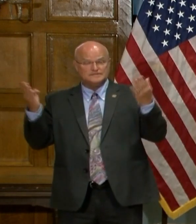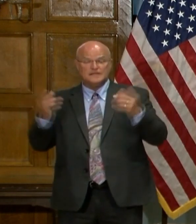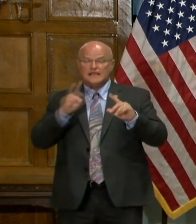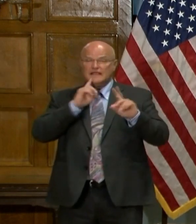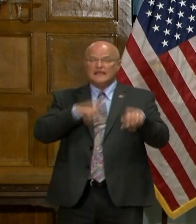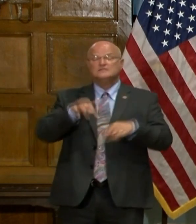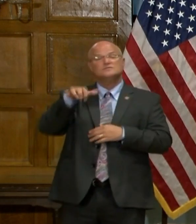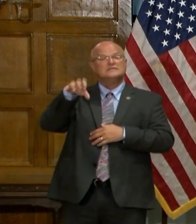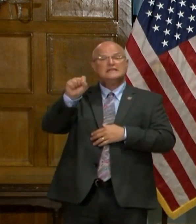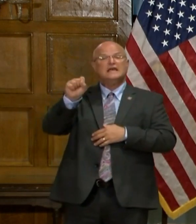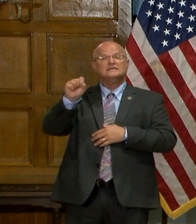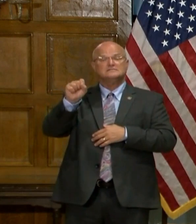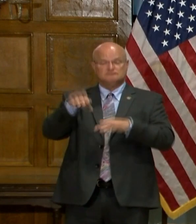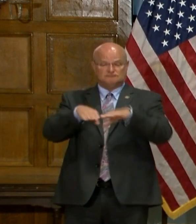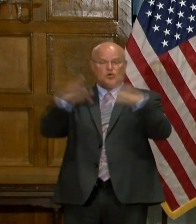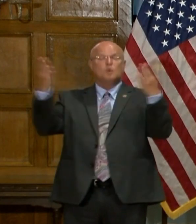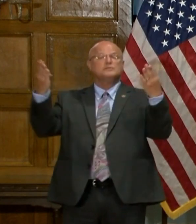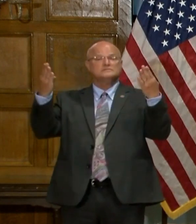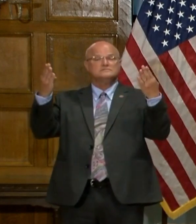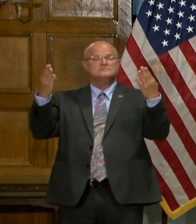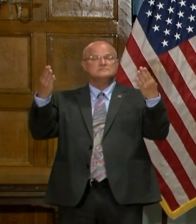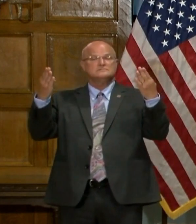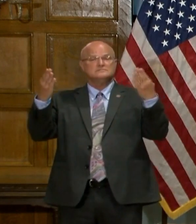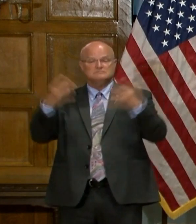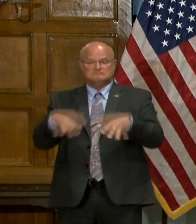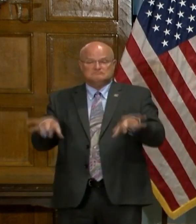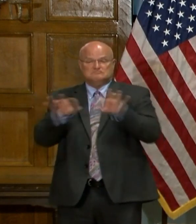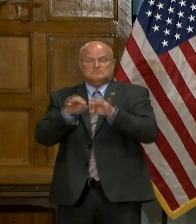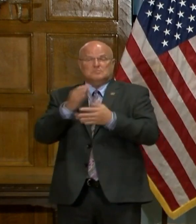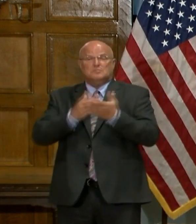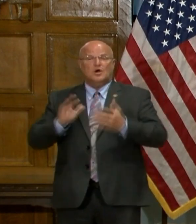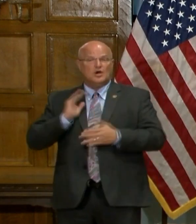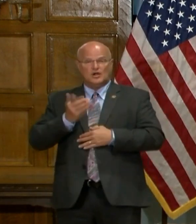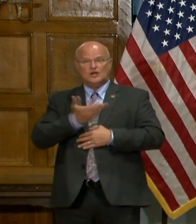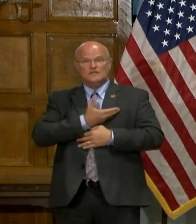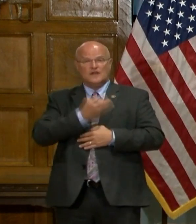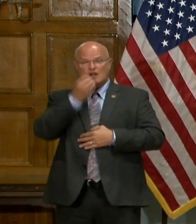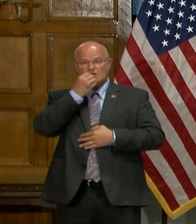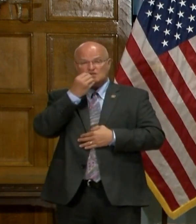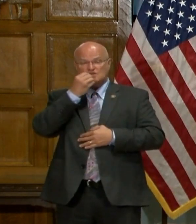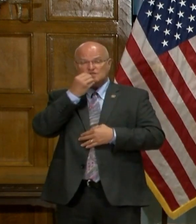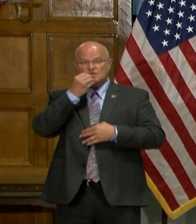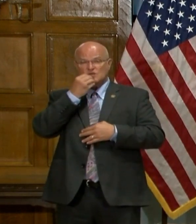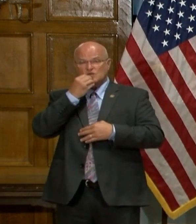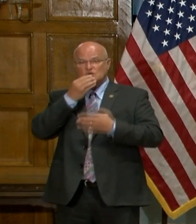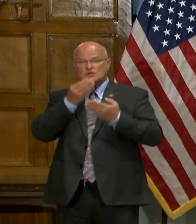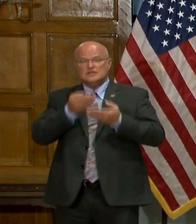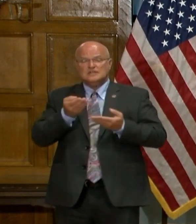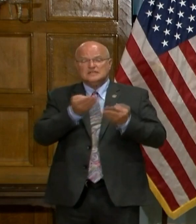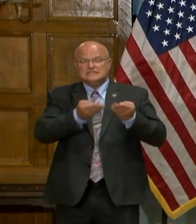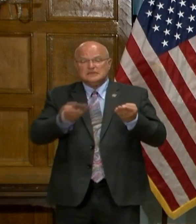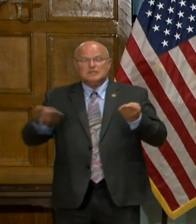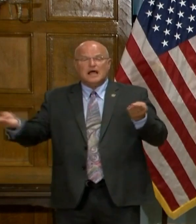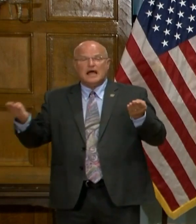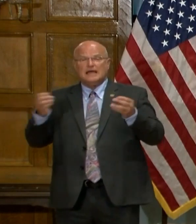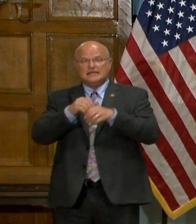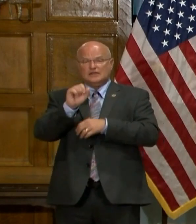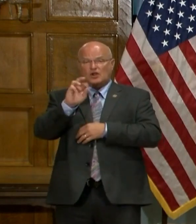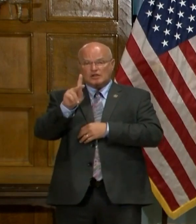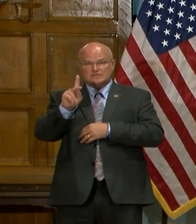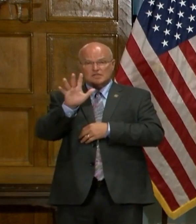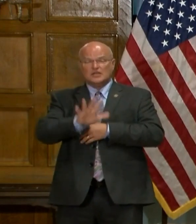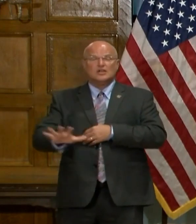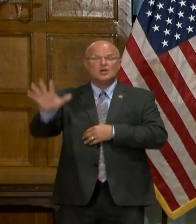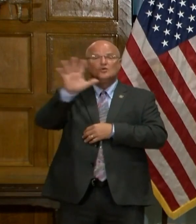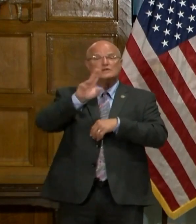And the answer is yes, they should remain open. They're a vital part of our food chain, not just in Arkansas, but across our